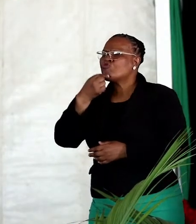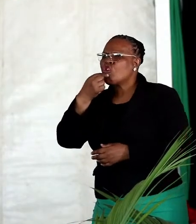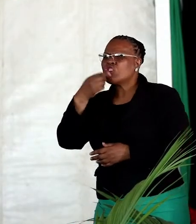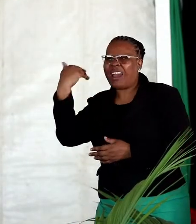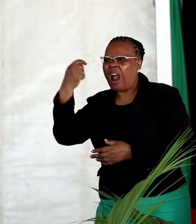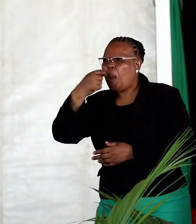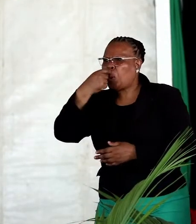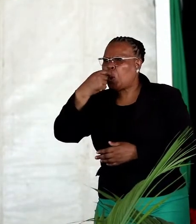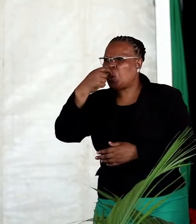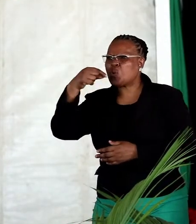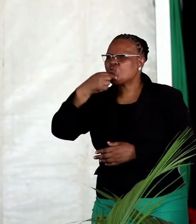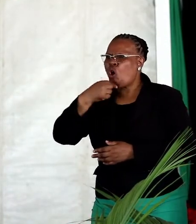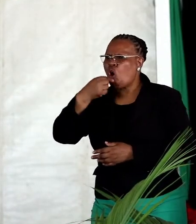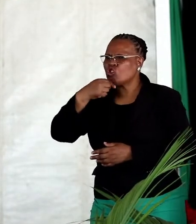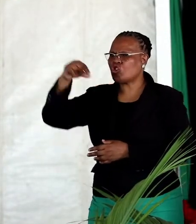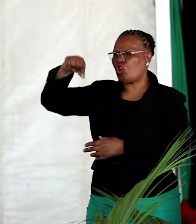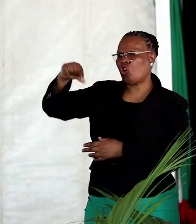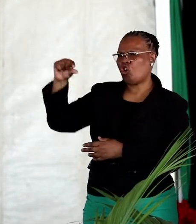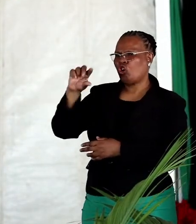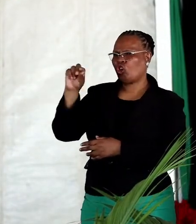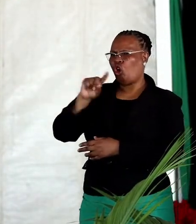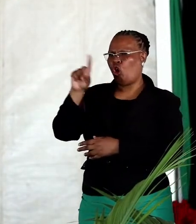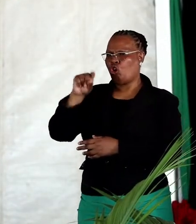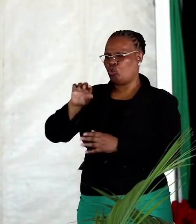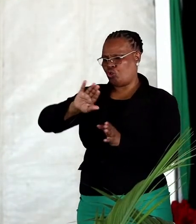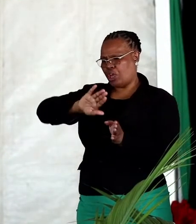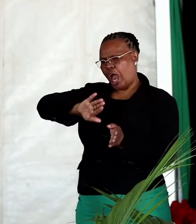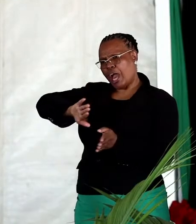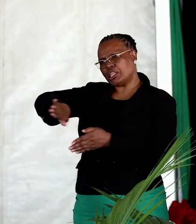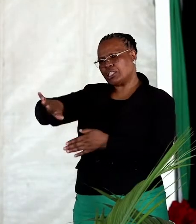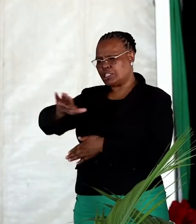uyayishiya le ndawo, ugqozo.